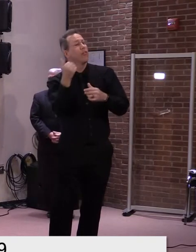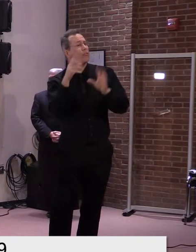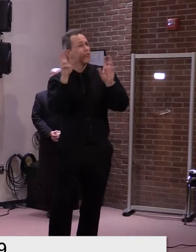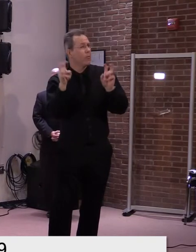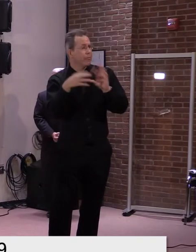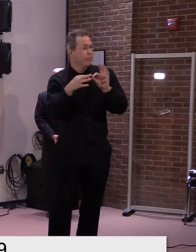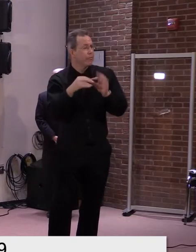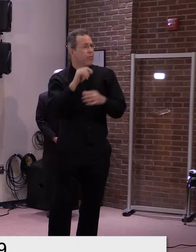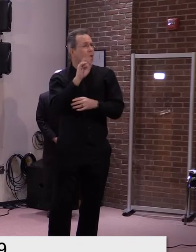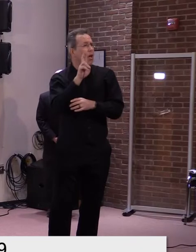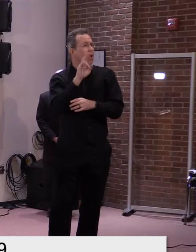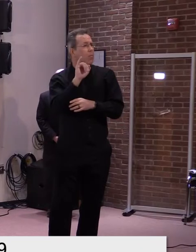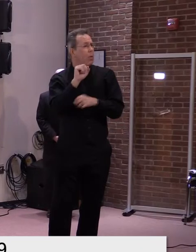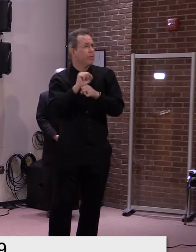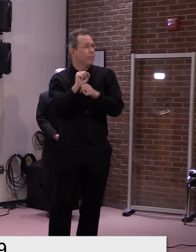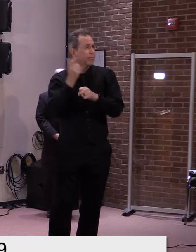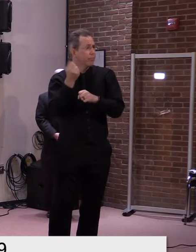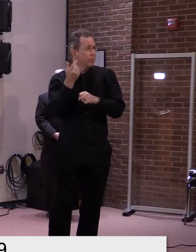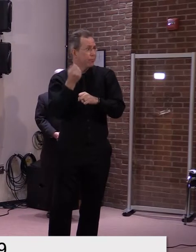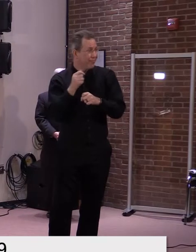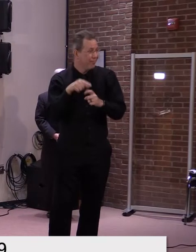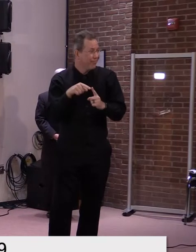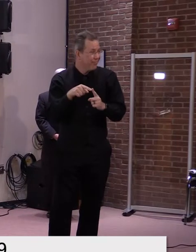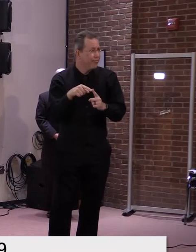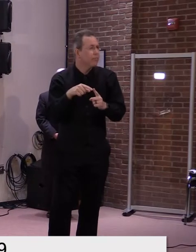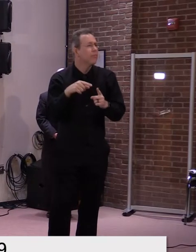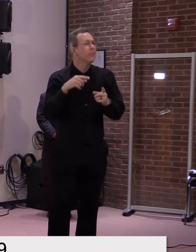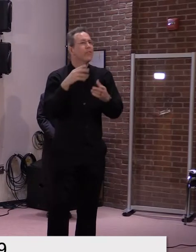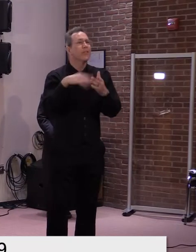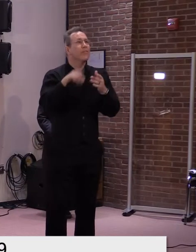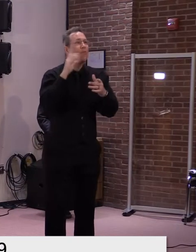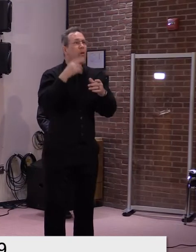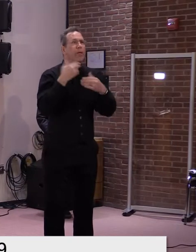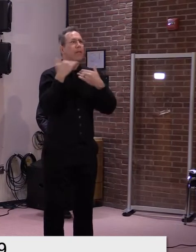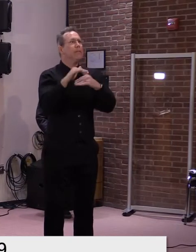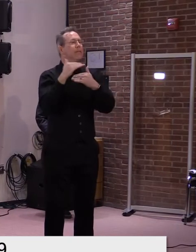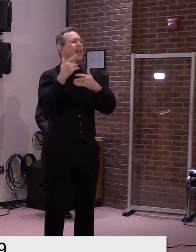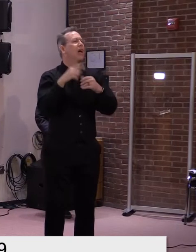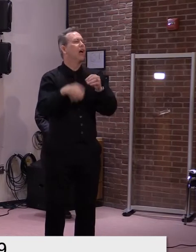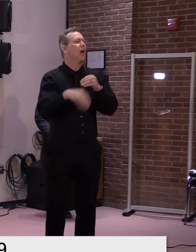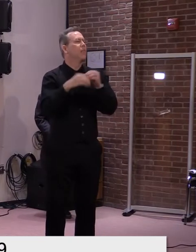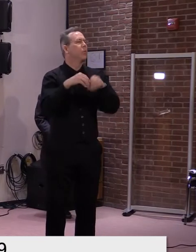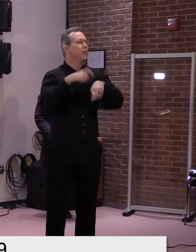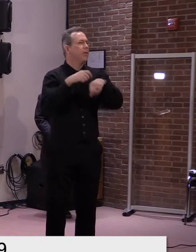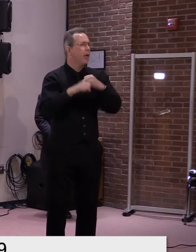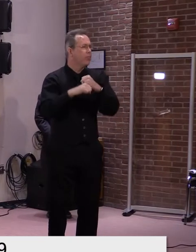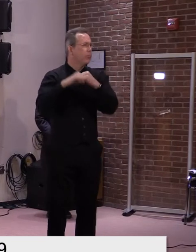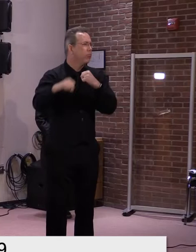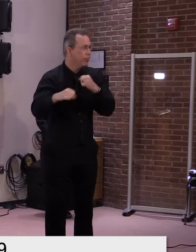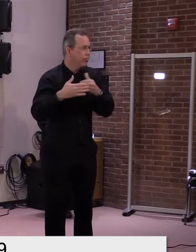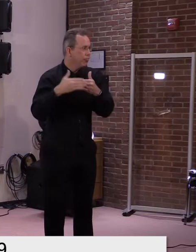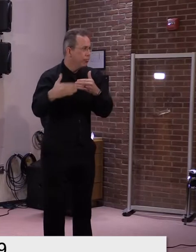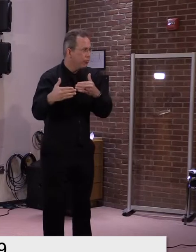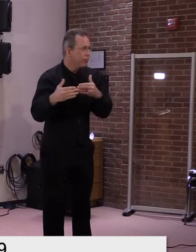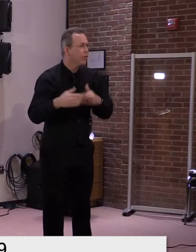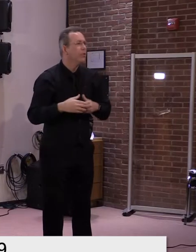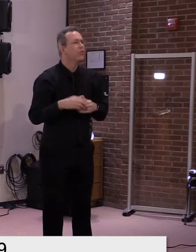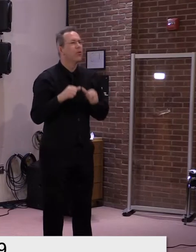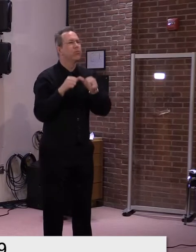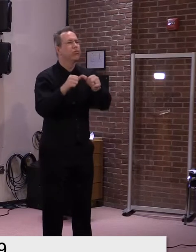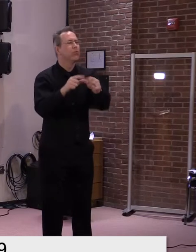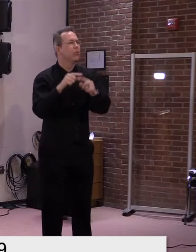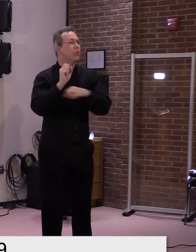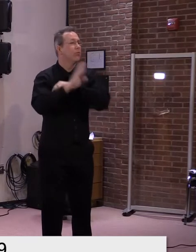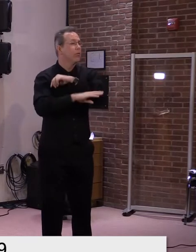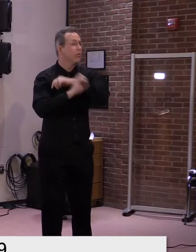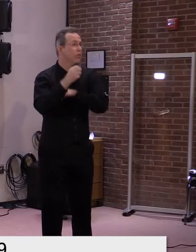Plan extends the $300 federal pandemic unemployment compensation benefit through September 6,